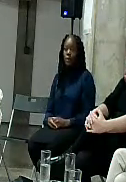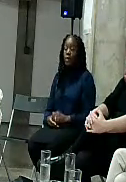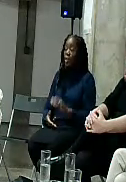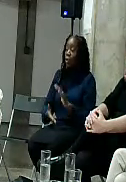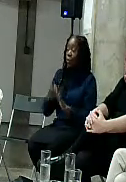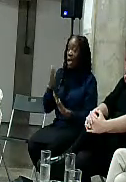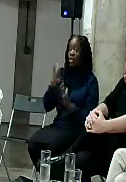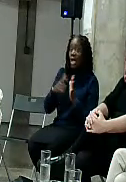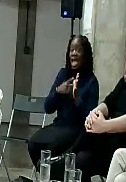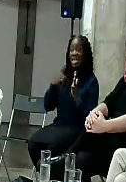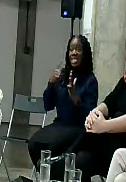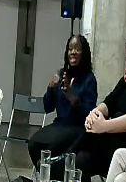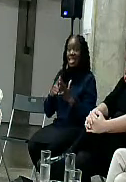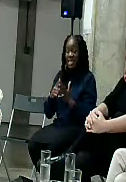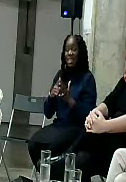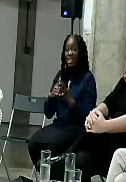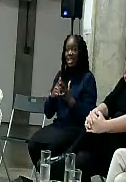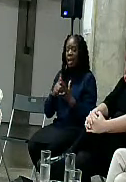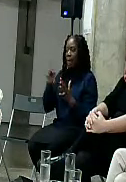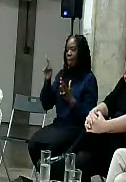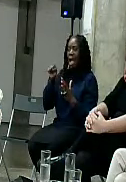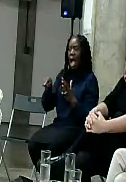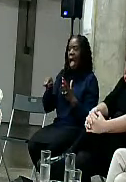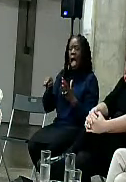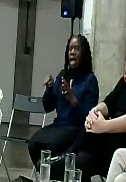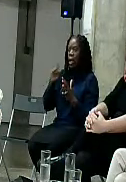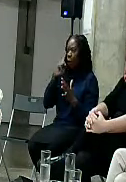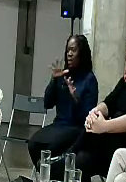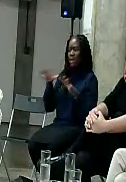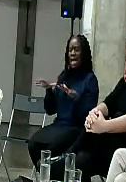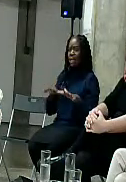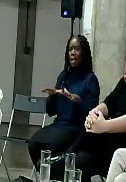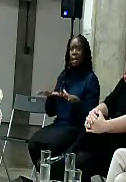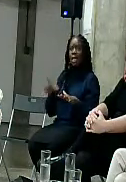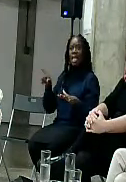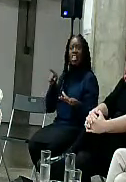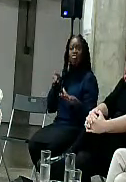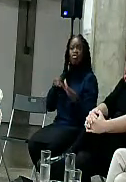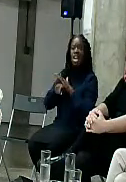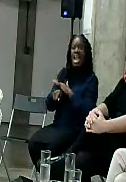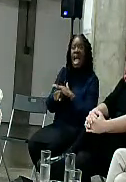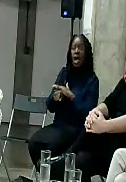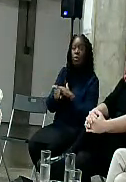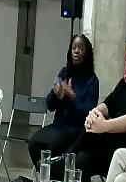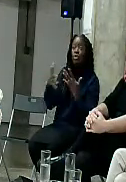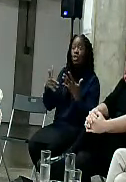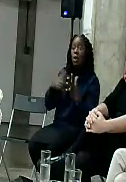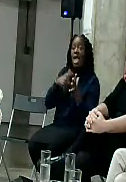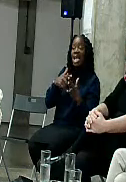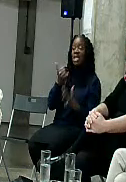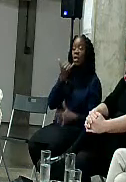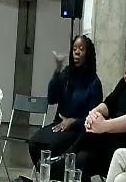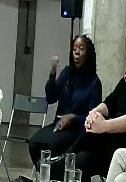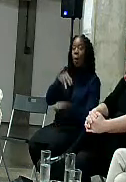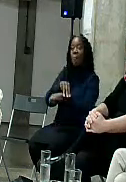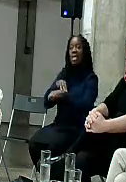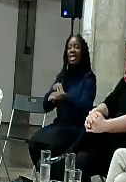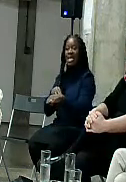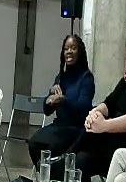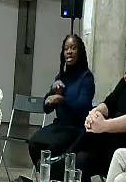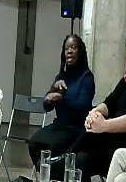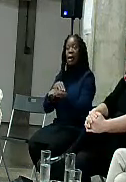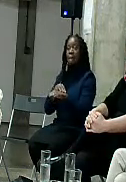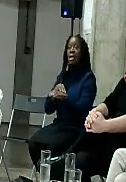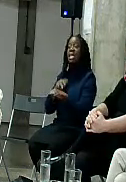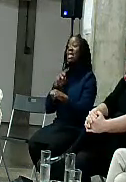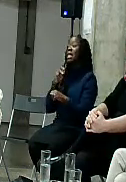to A&D, and he didn't settle. He ran out. So they called the police, and the police found him and